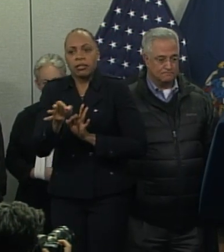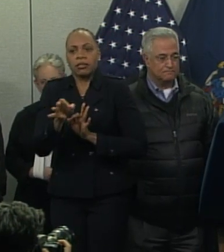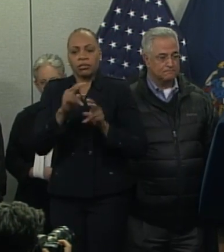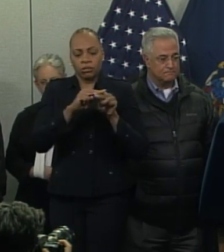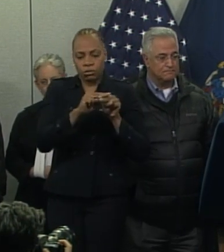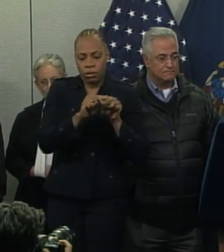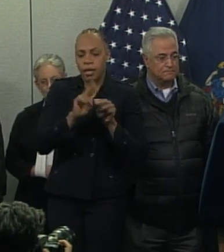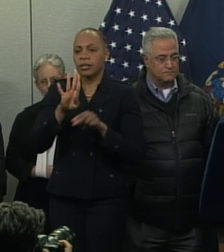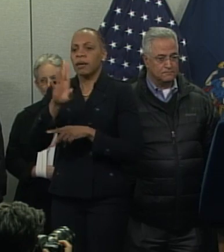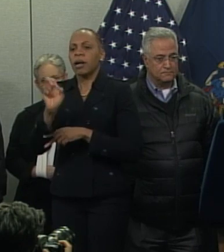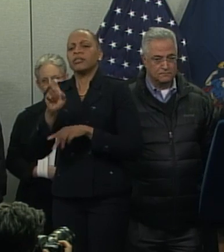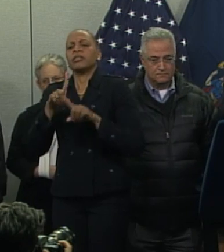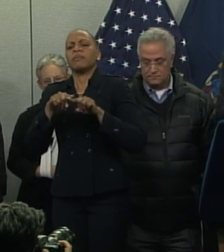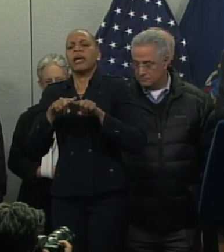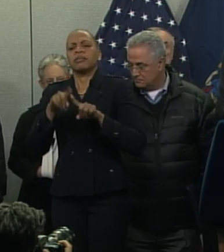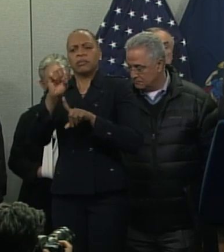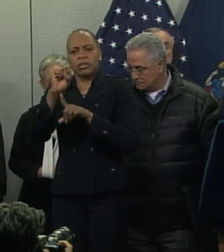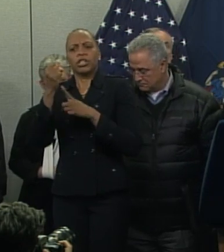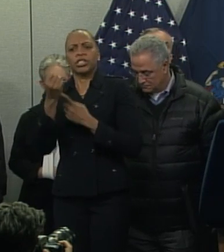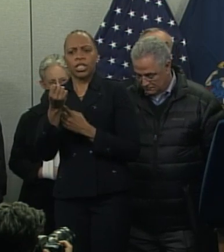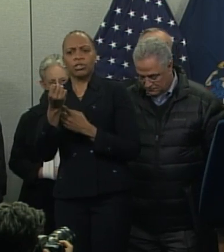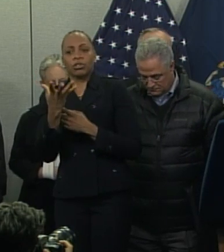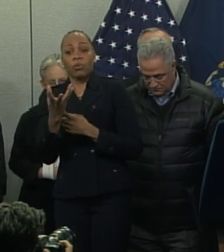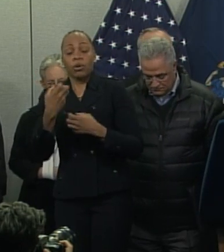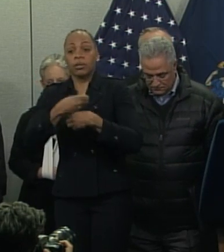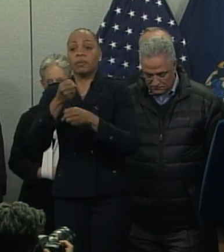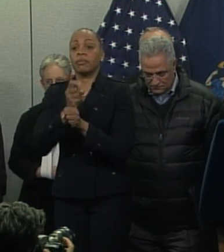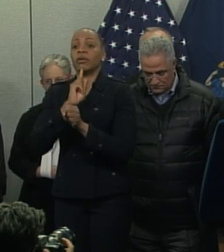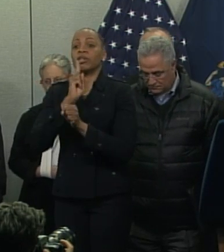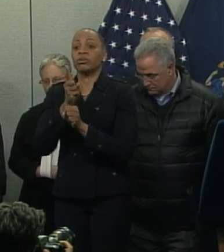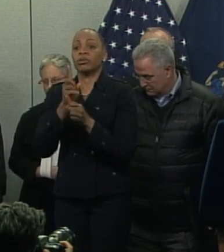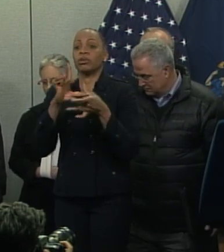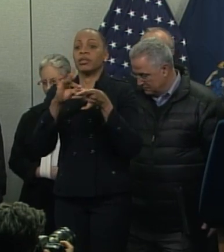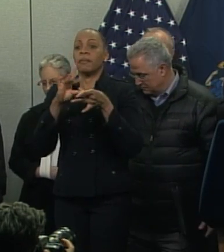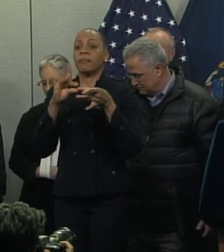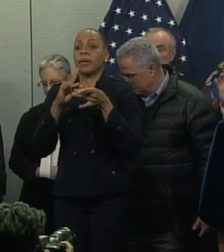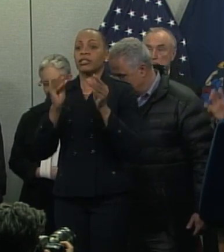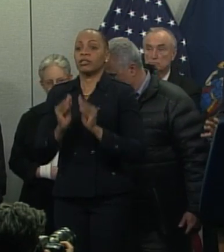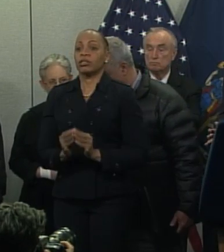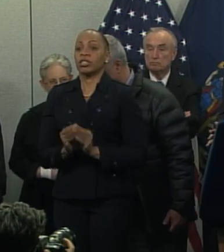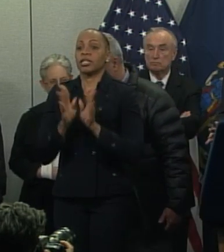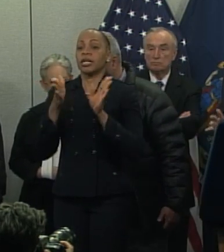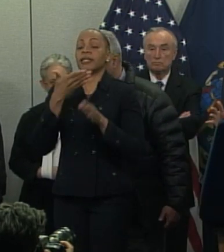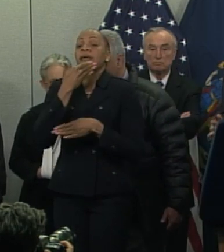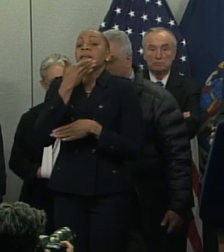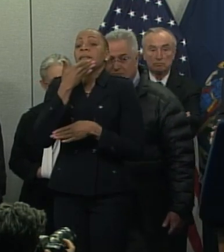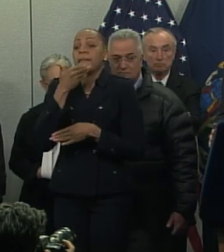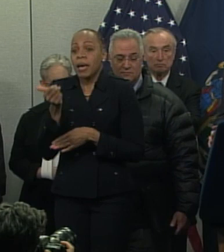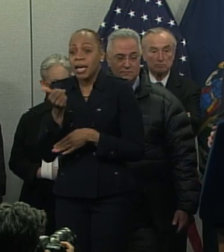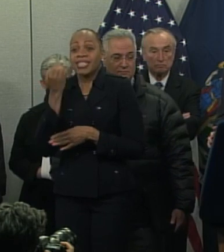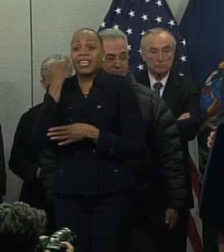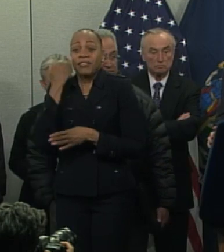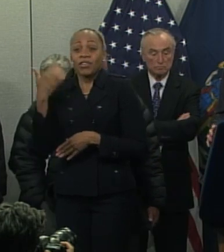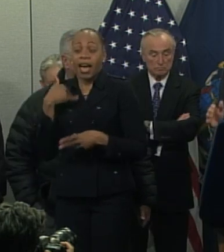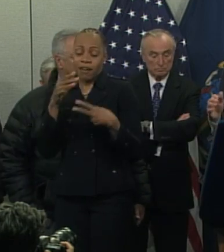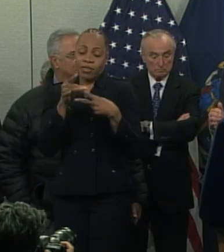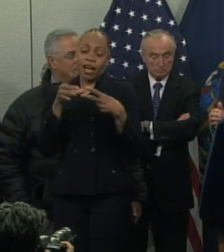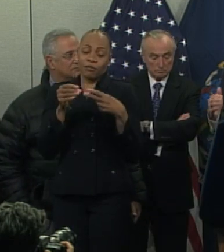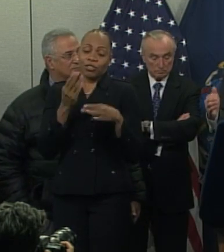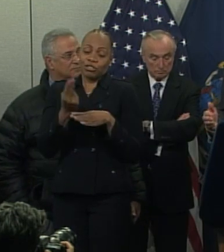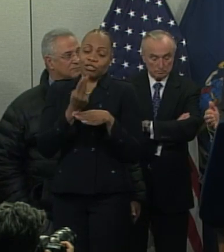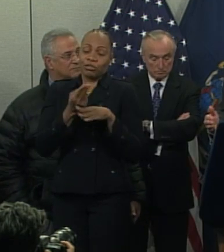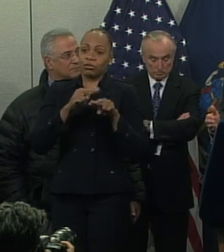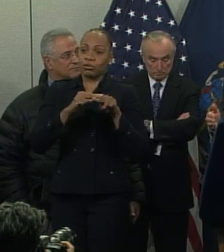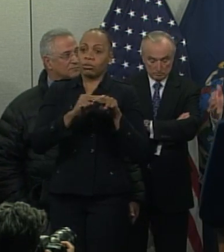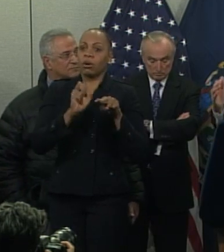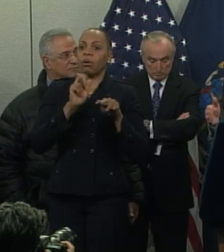so depending on conditions. So I just want to make sure that that message is clear. You will be better off if you have the option of mass transit, and if